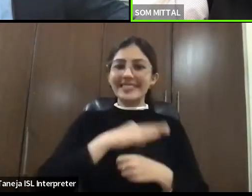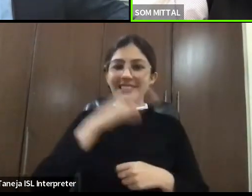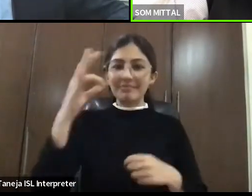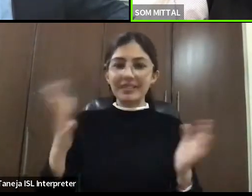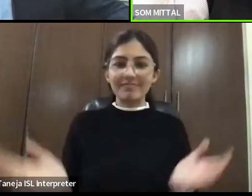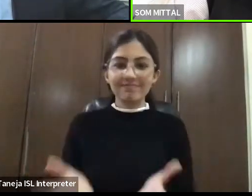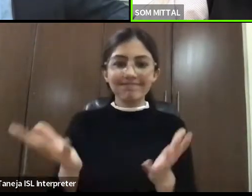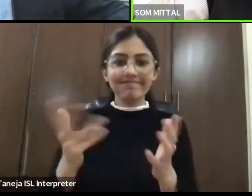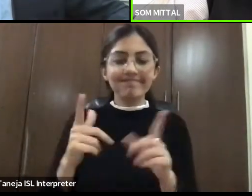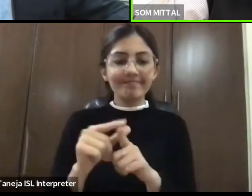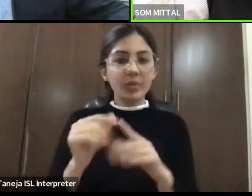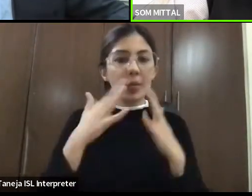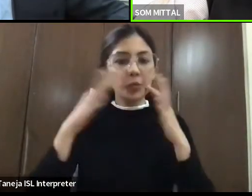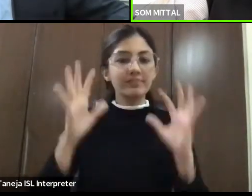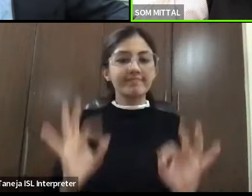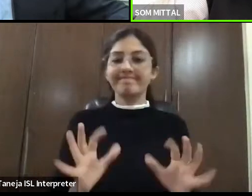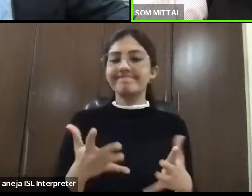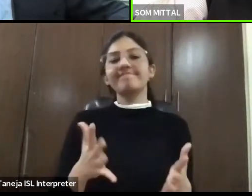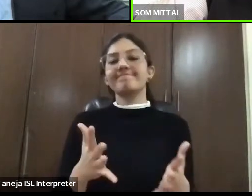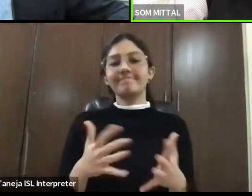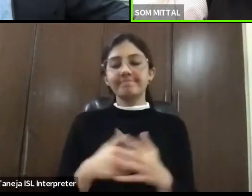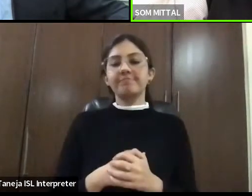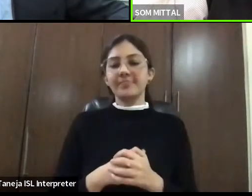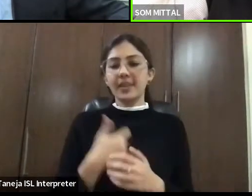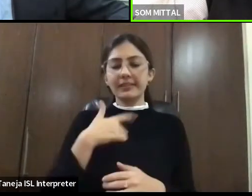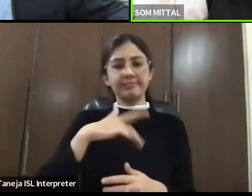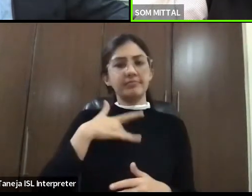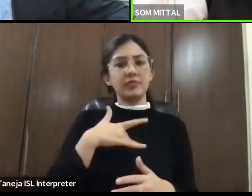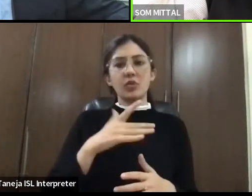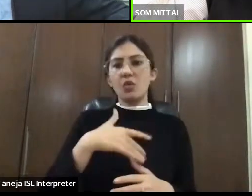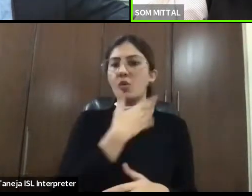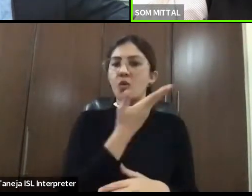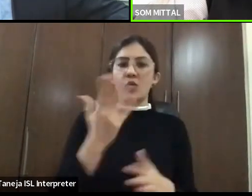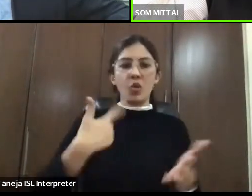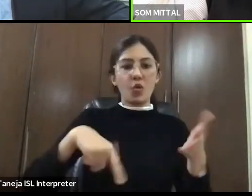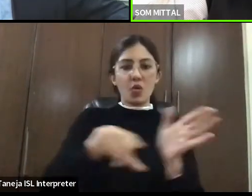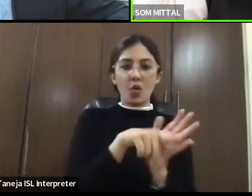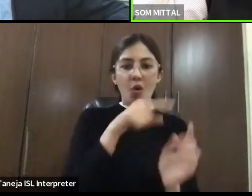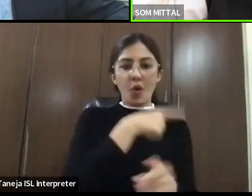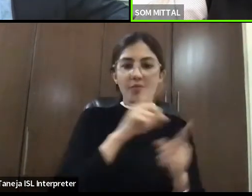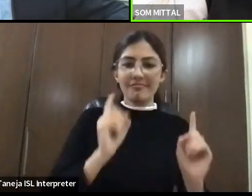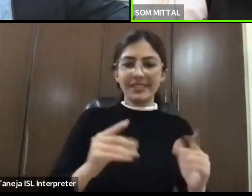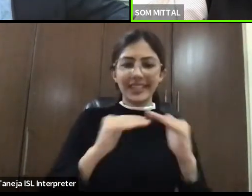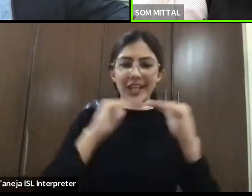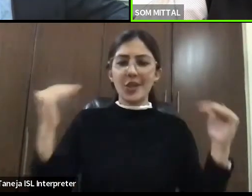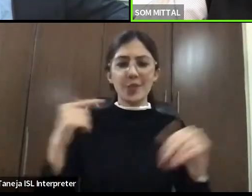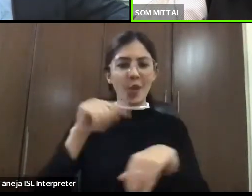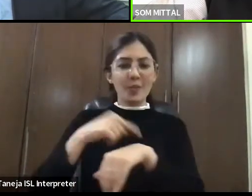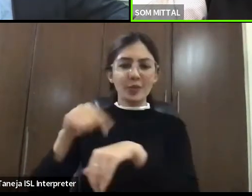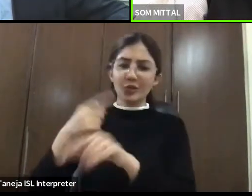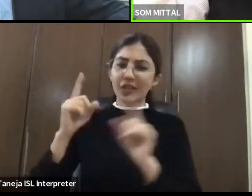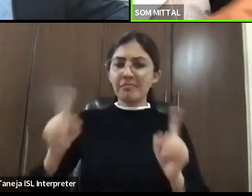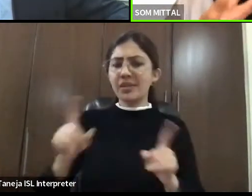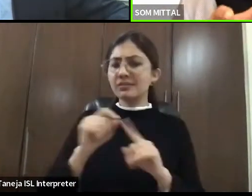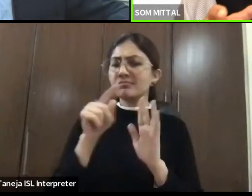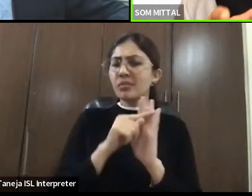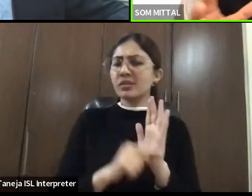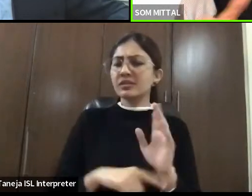we have actually made every corporate by law is supposed to have an equal opportunity policy,